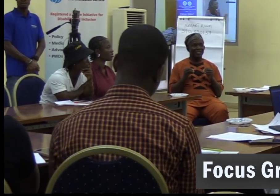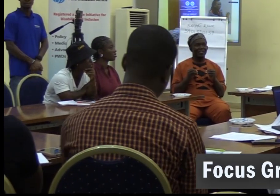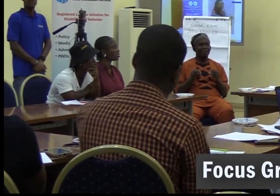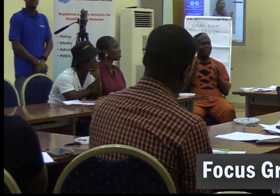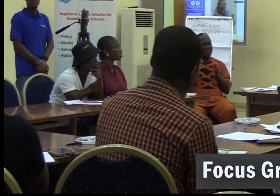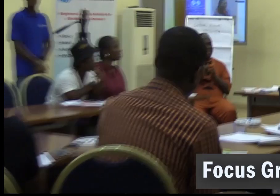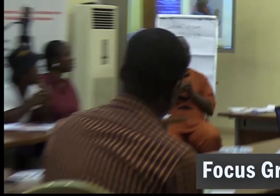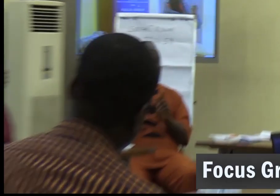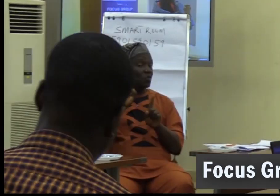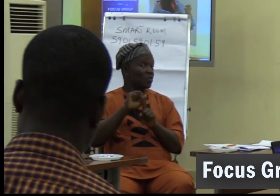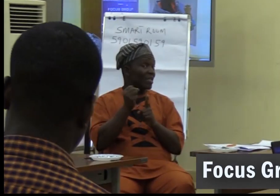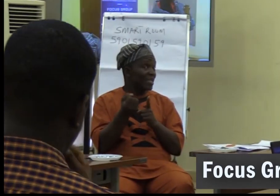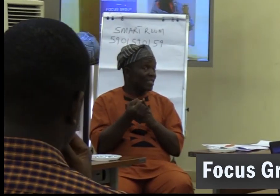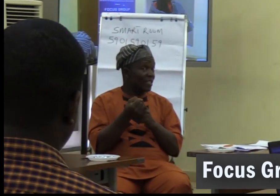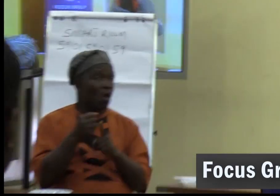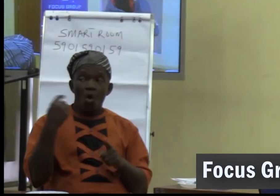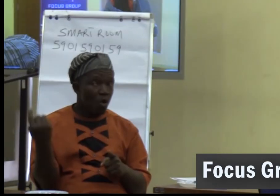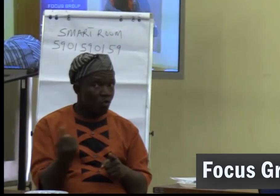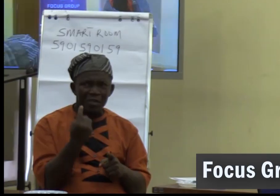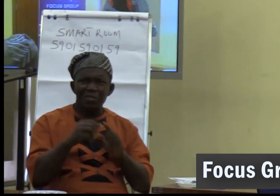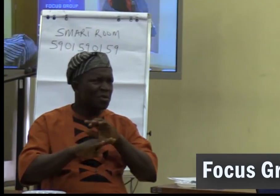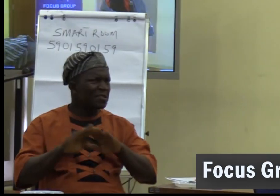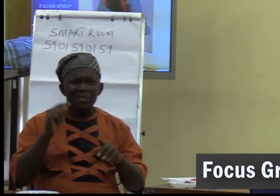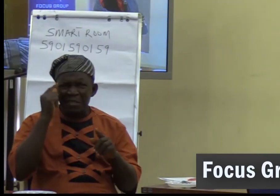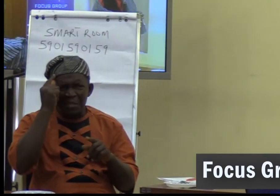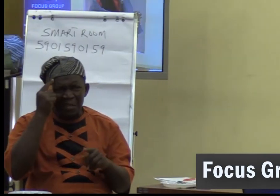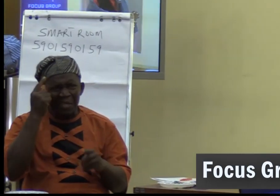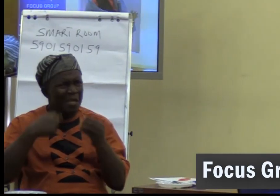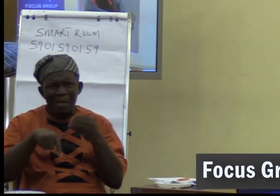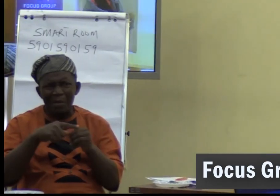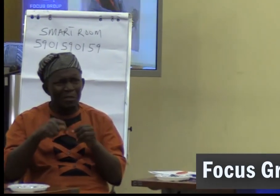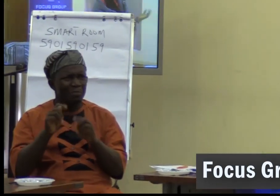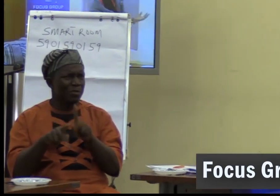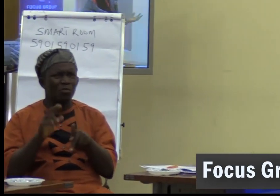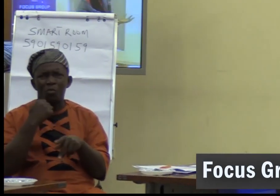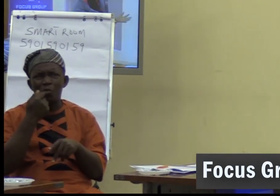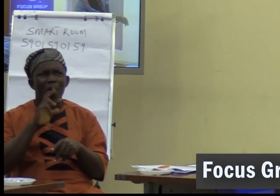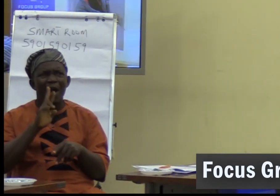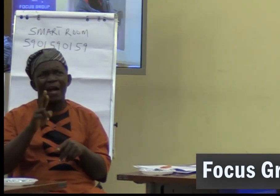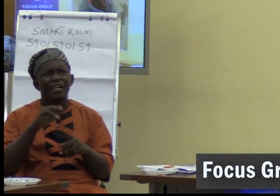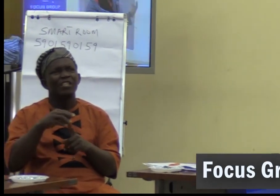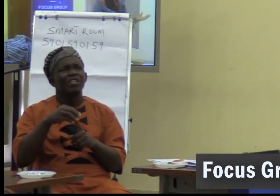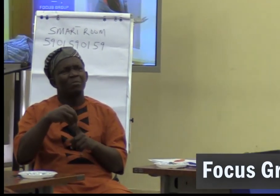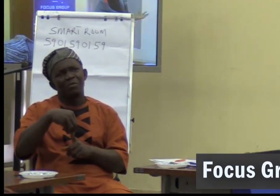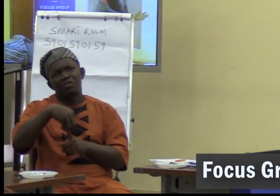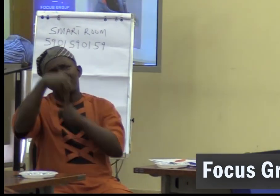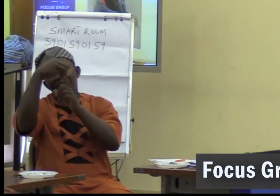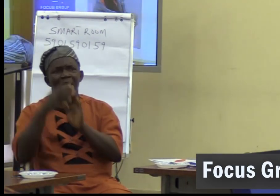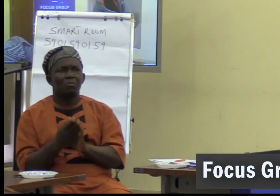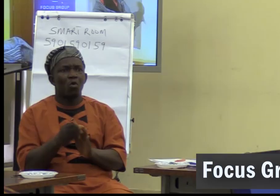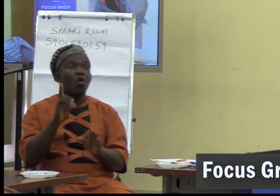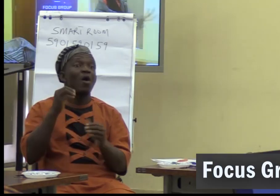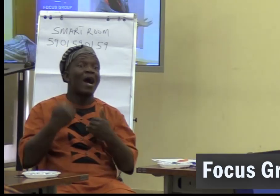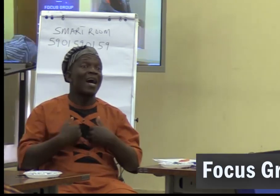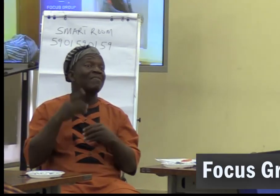always considered people who are different, right? We don't build houses